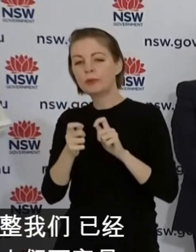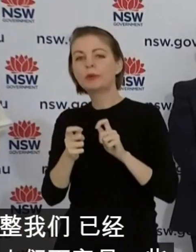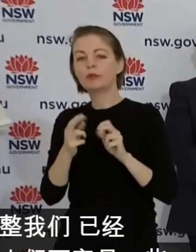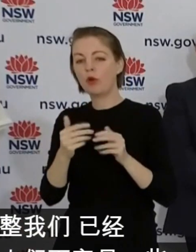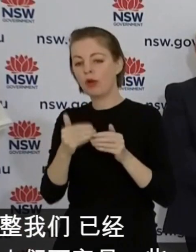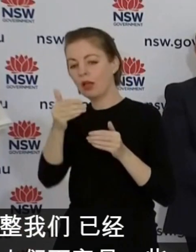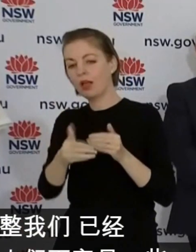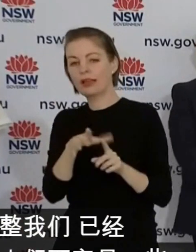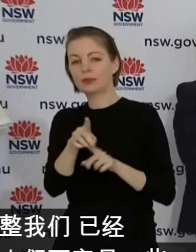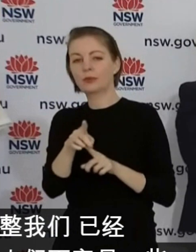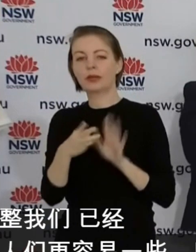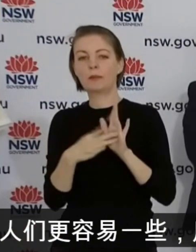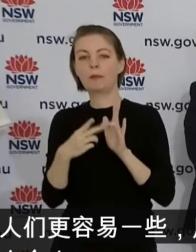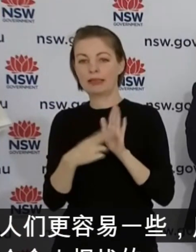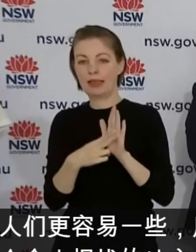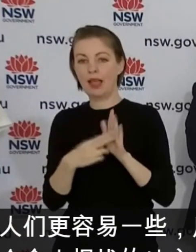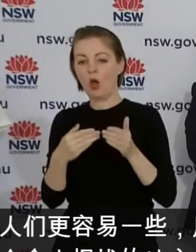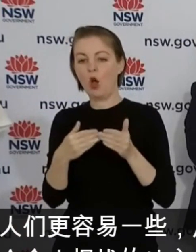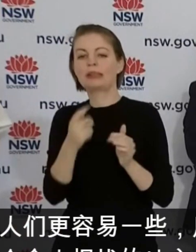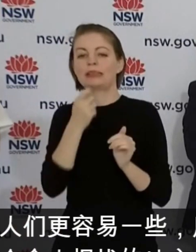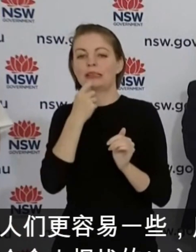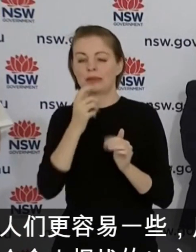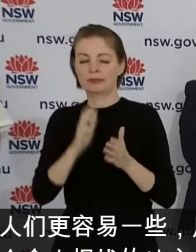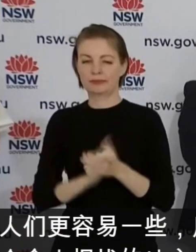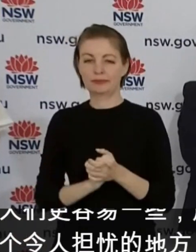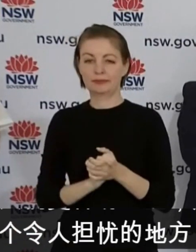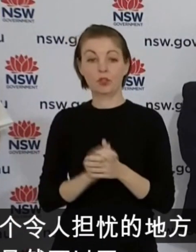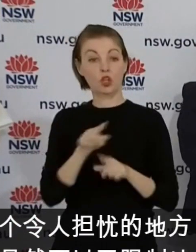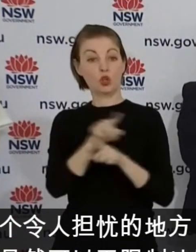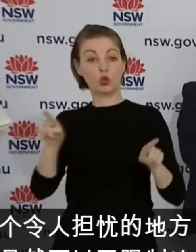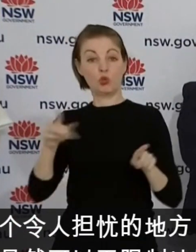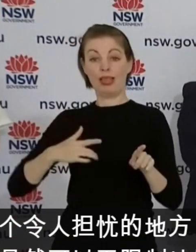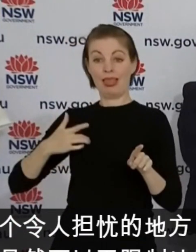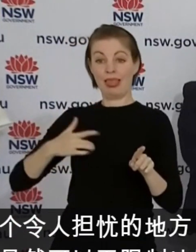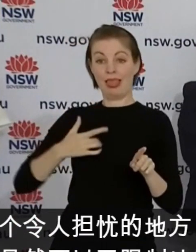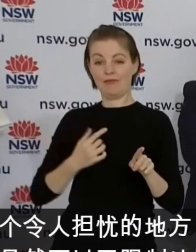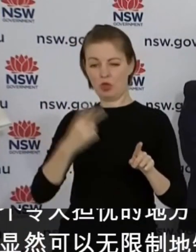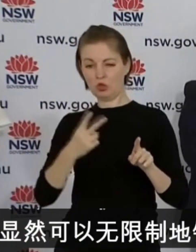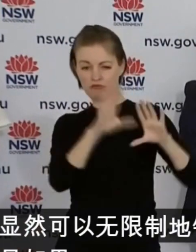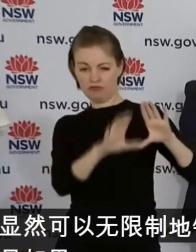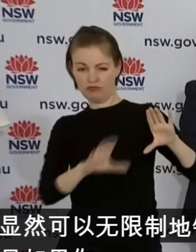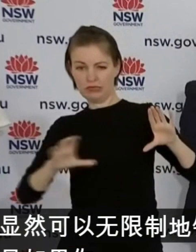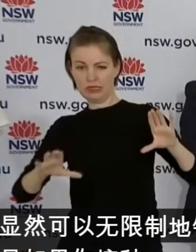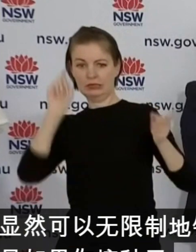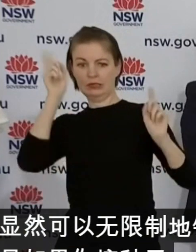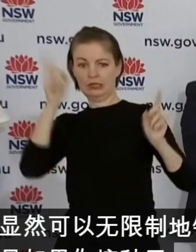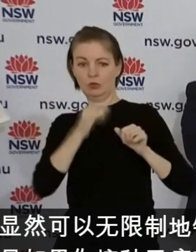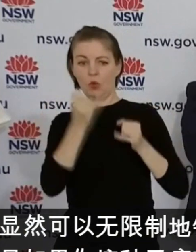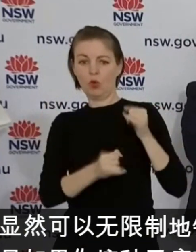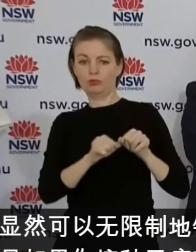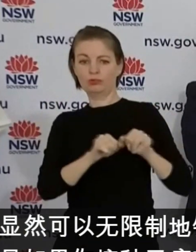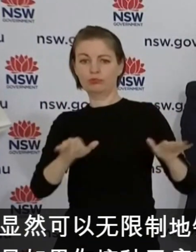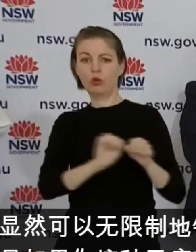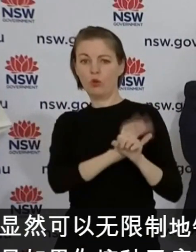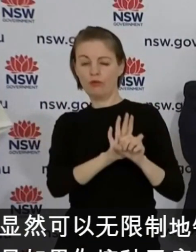for people. So if you live within an LGA of concern, obviously you can exercise unlimited. However, if